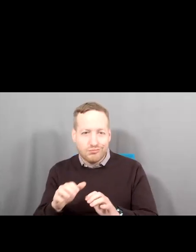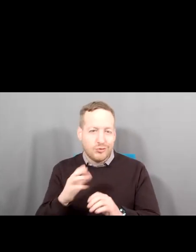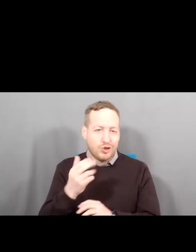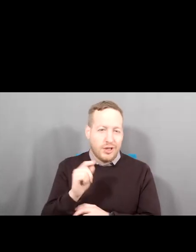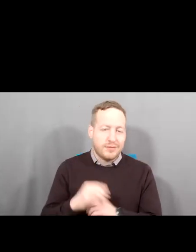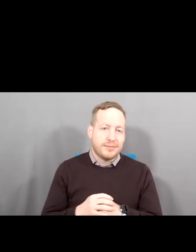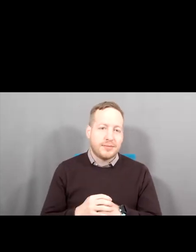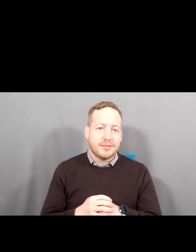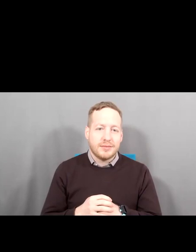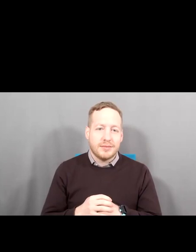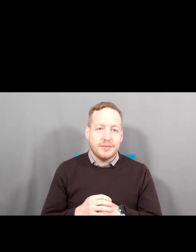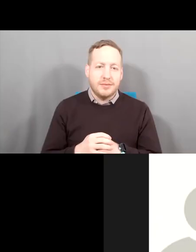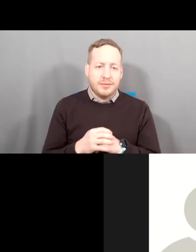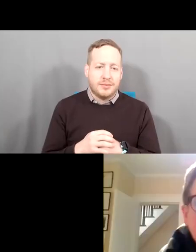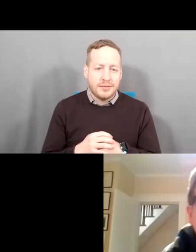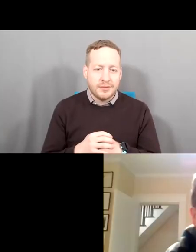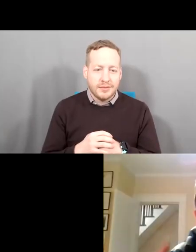your video or put it in the chat.